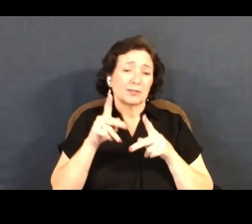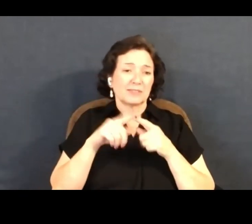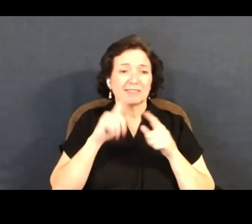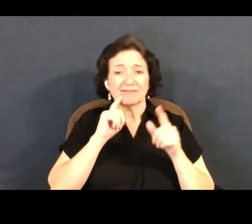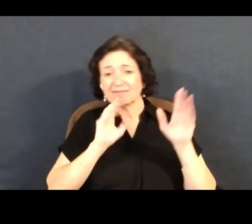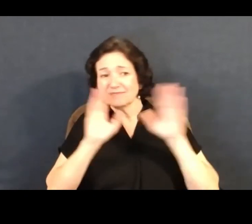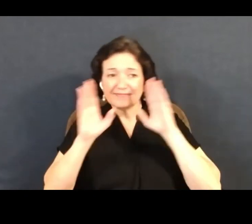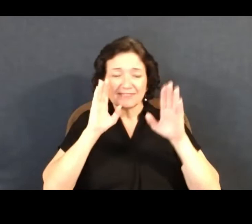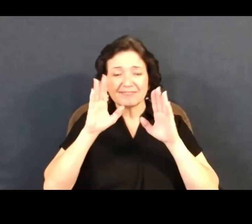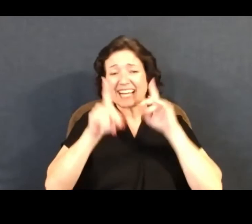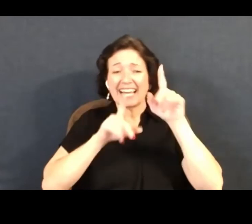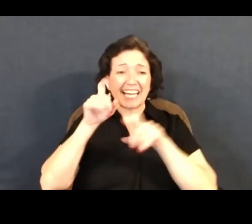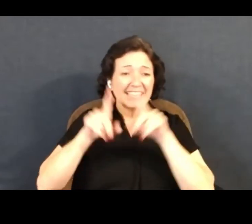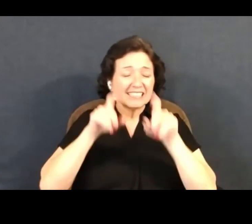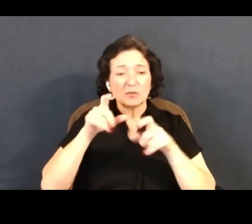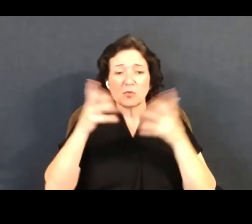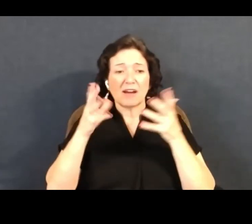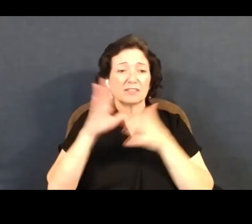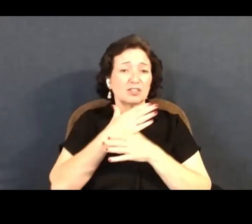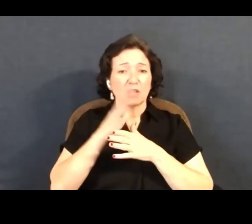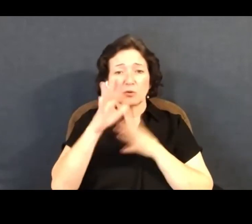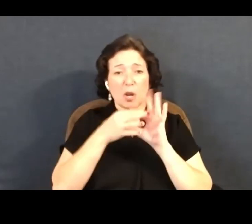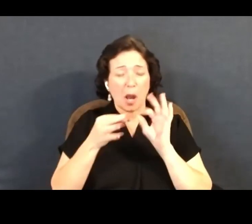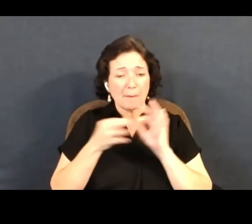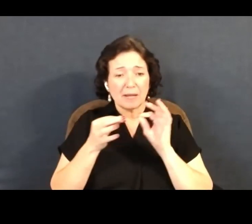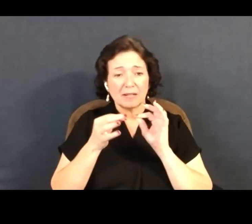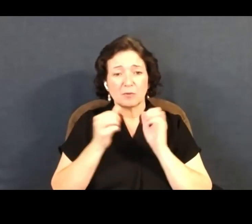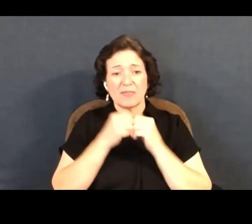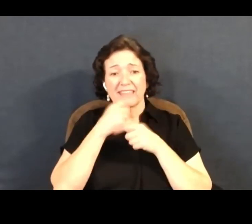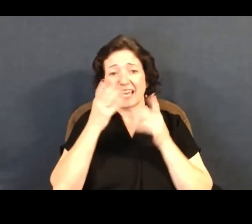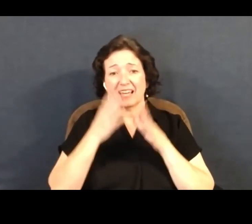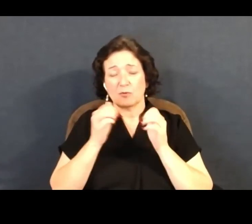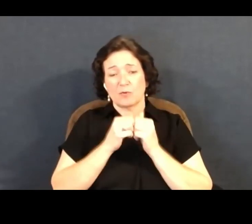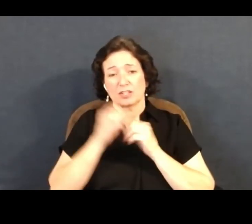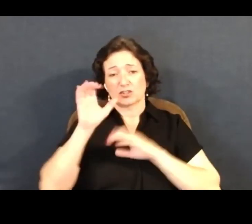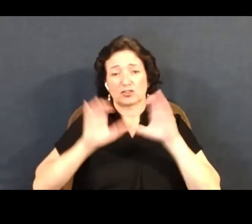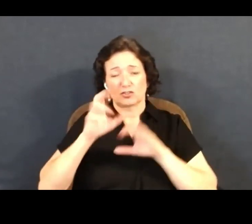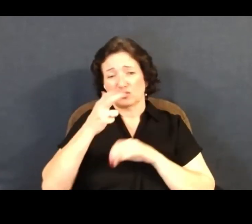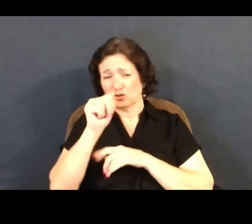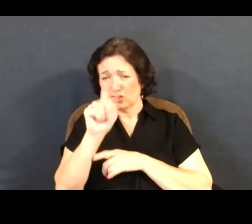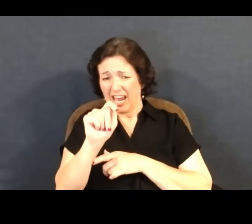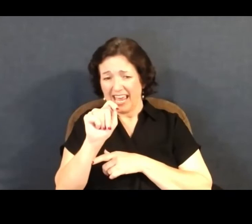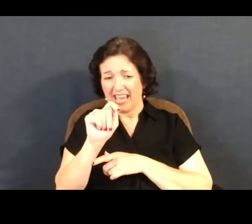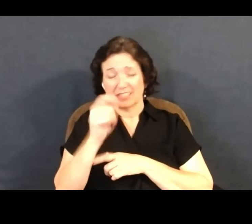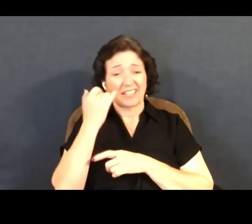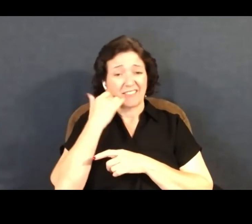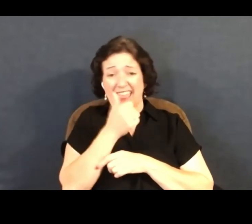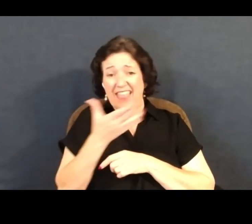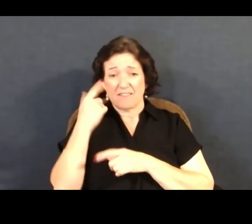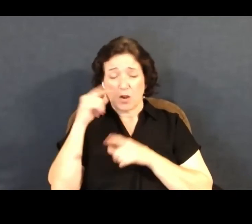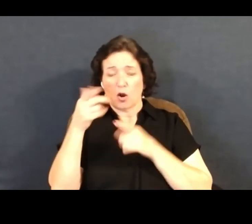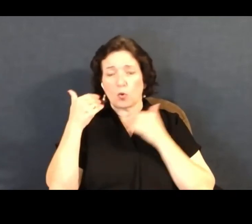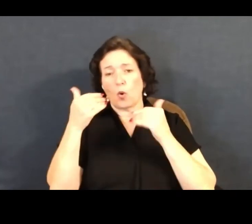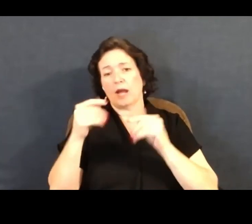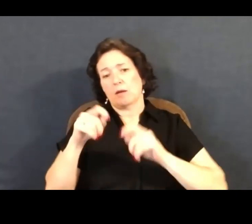ask your questions or share your comments with tellers via chat. So if you have anything for her, put it